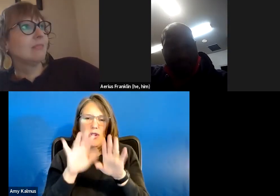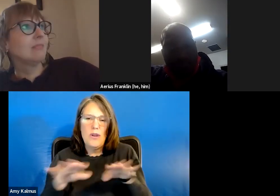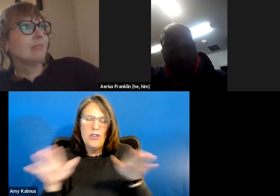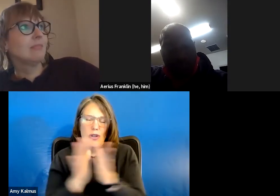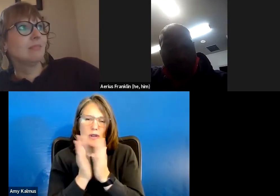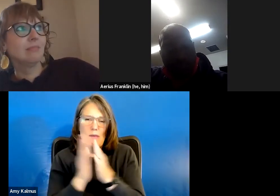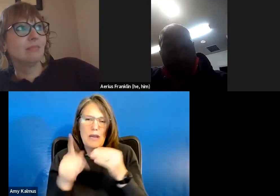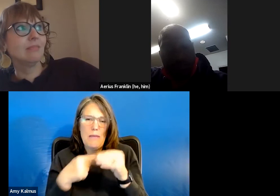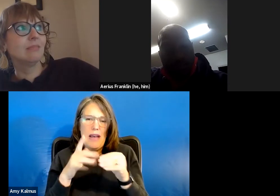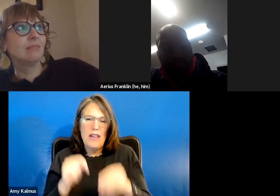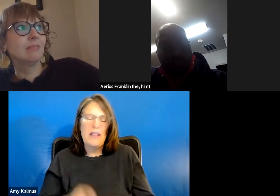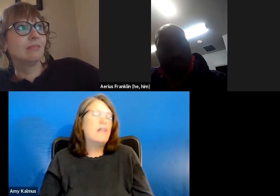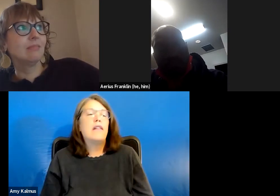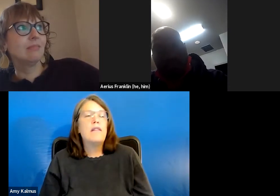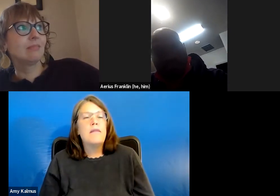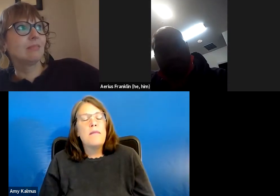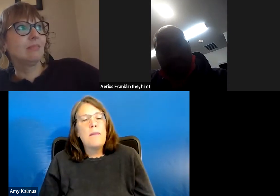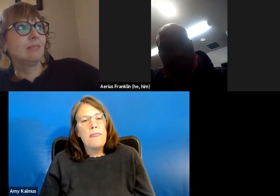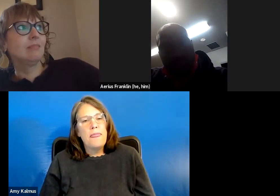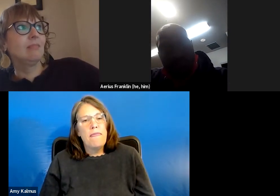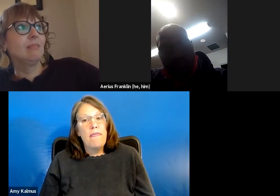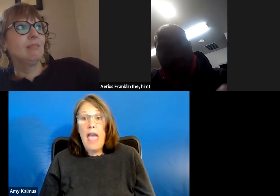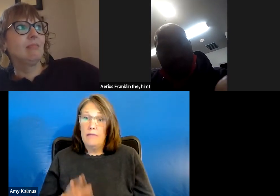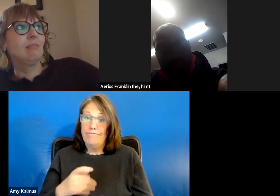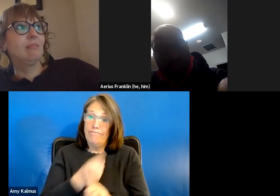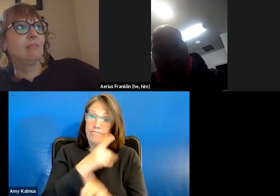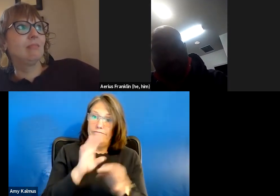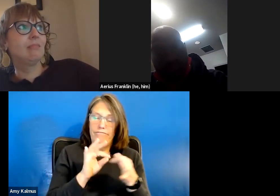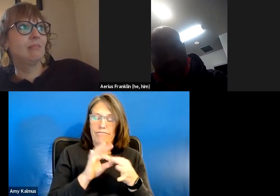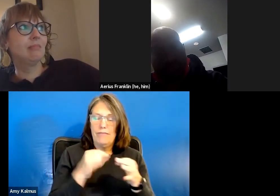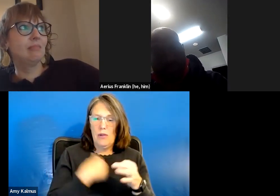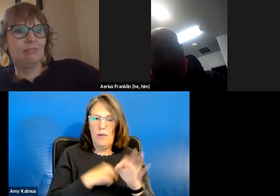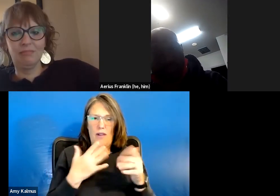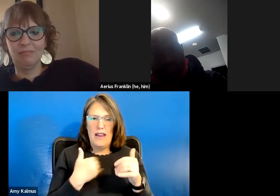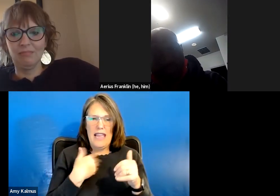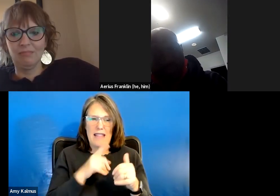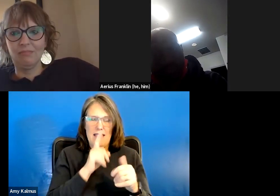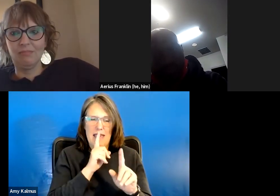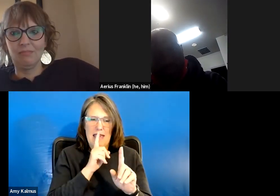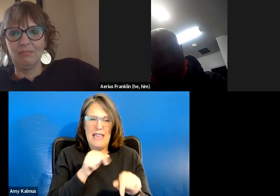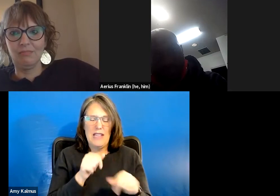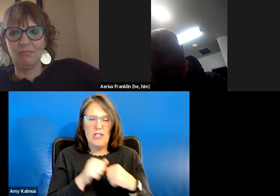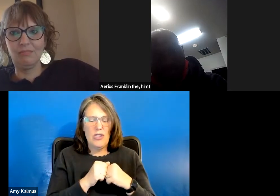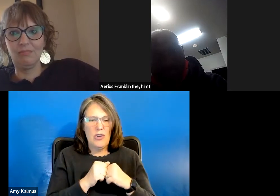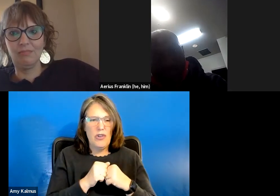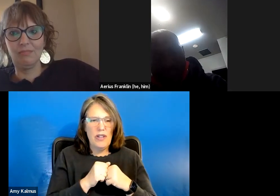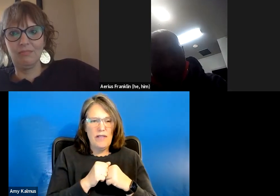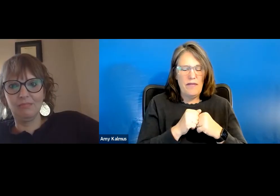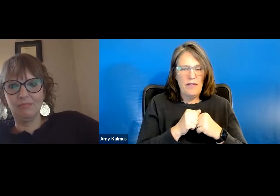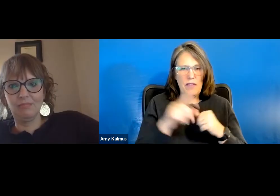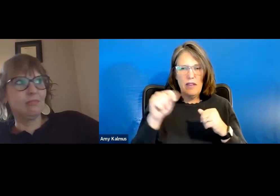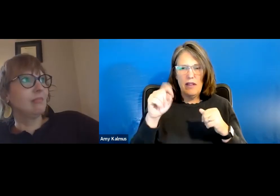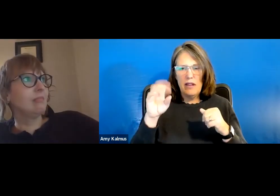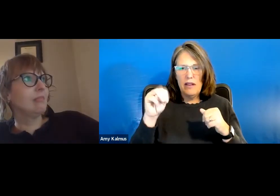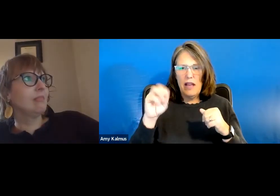it. And just as a side note, because we already had the answer to this question, Tom